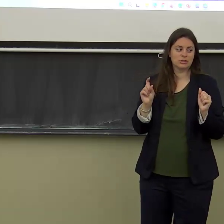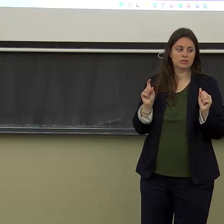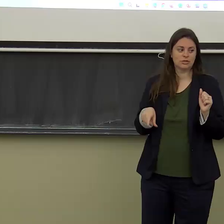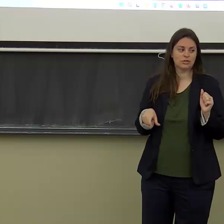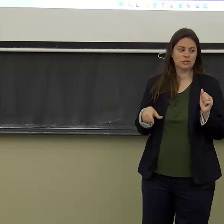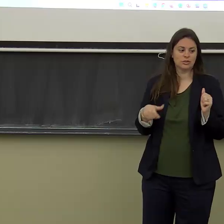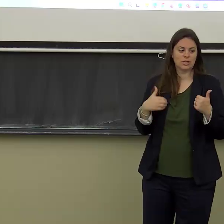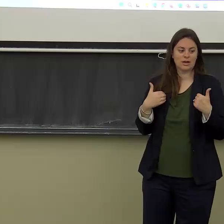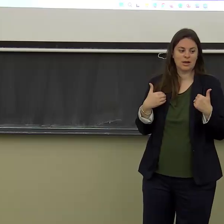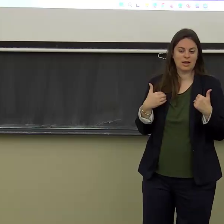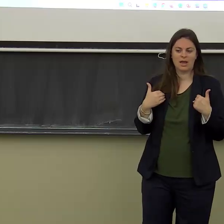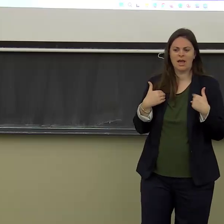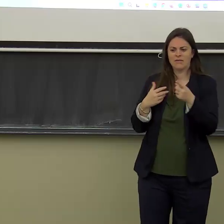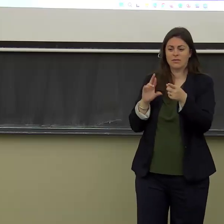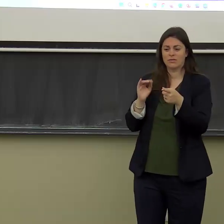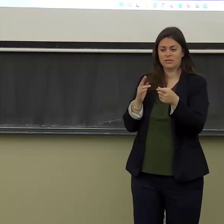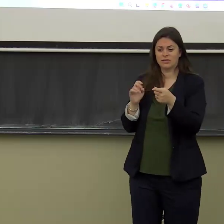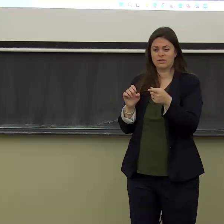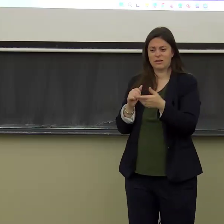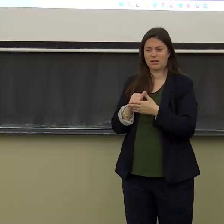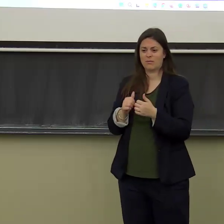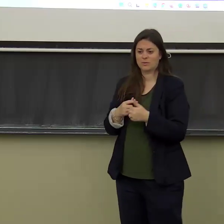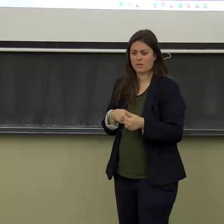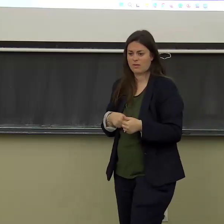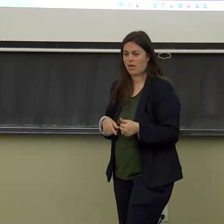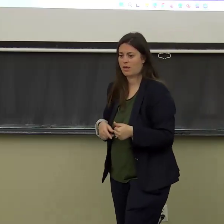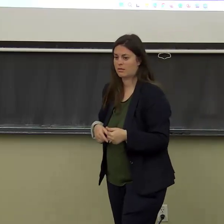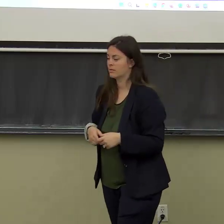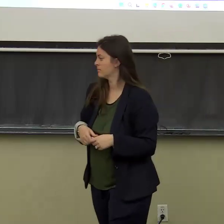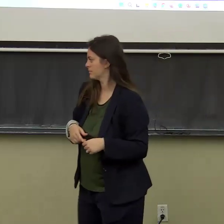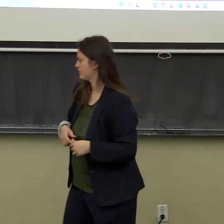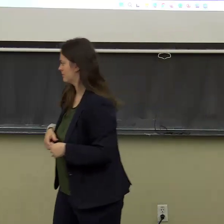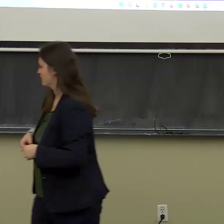to get the background information. Rochelle can help us with that.